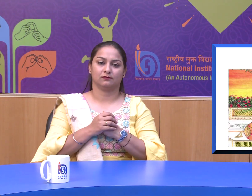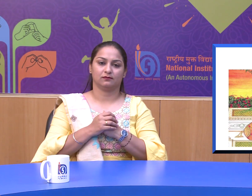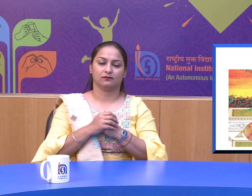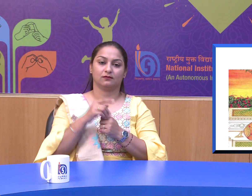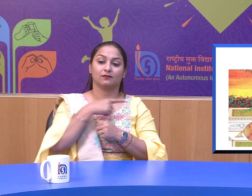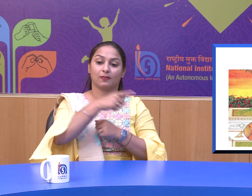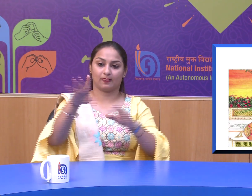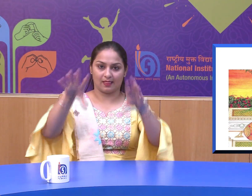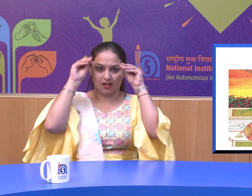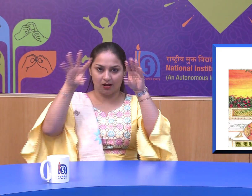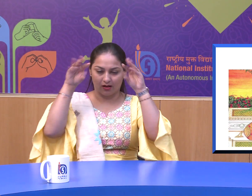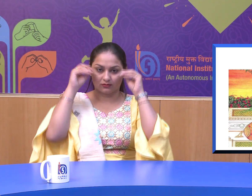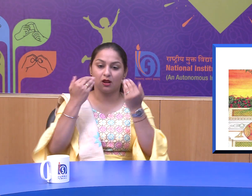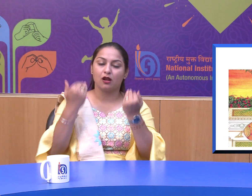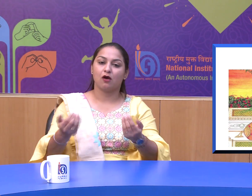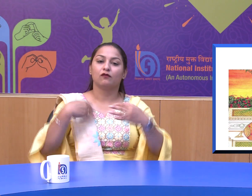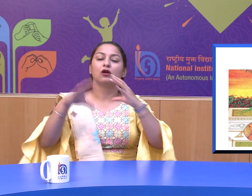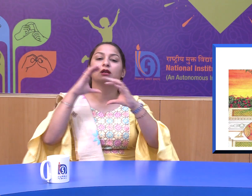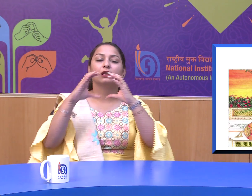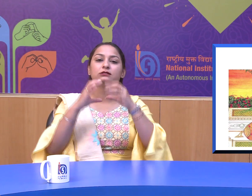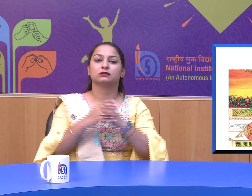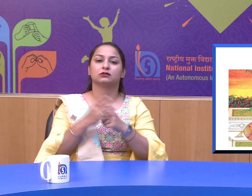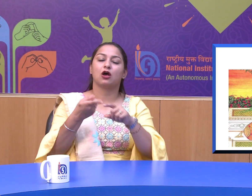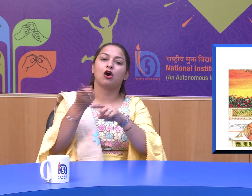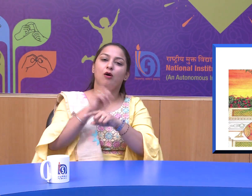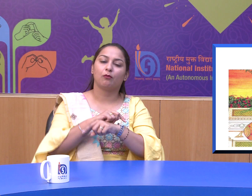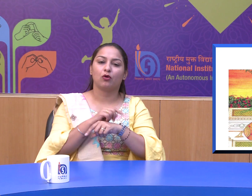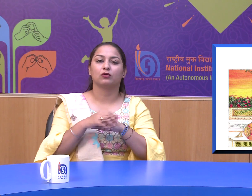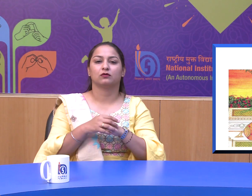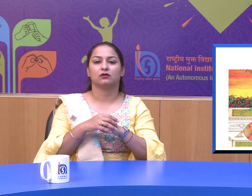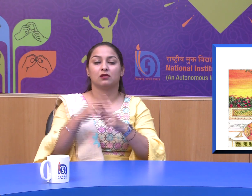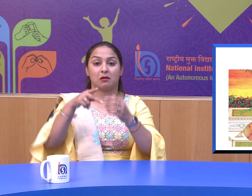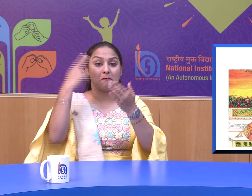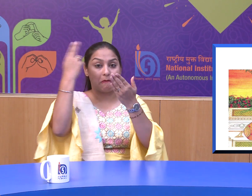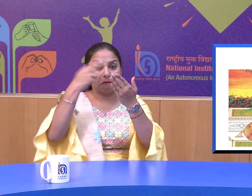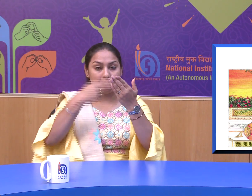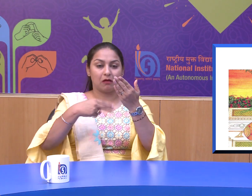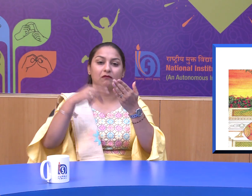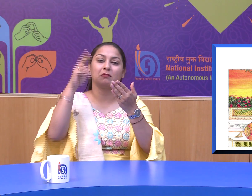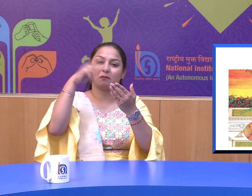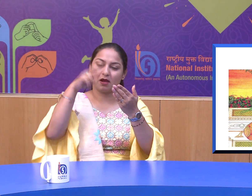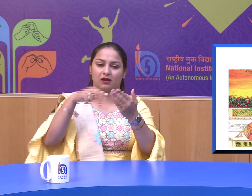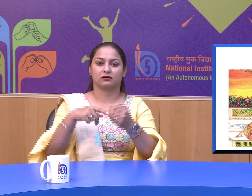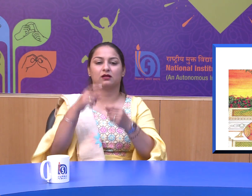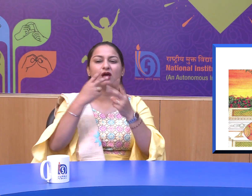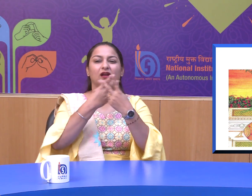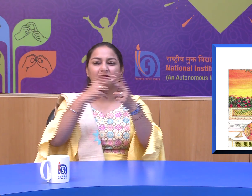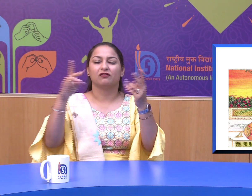Dear learners, now we will discuss about the medieval paintings. Another area which